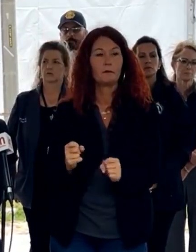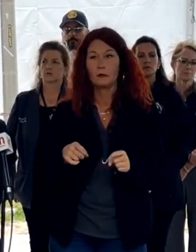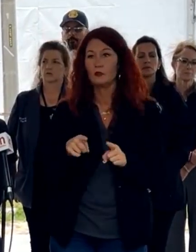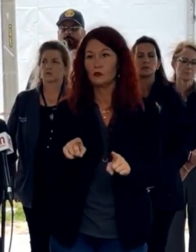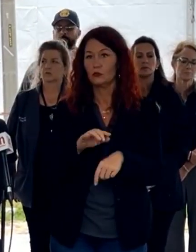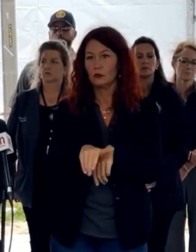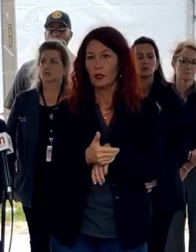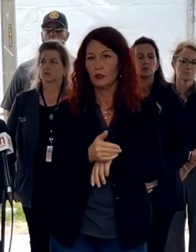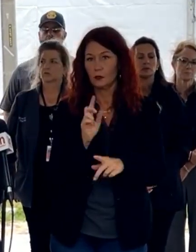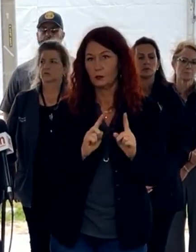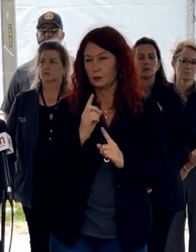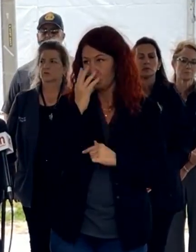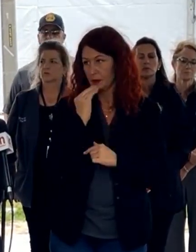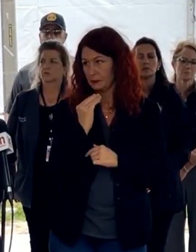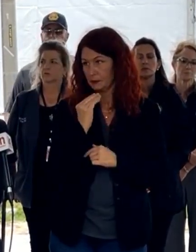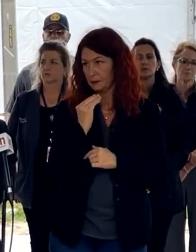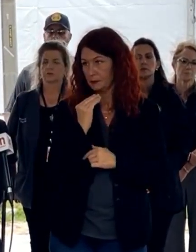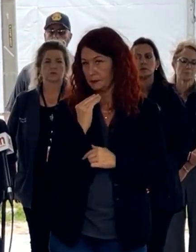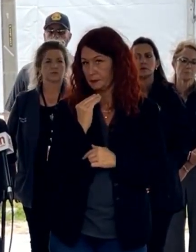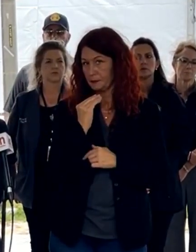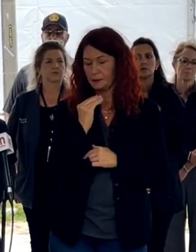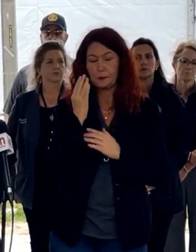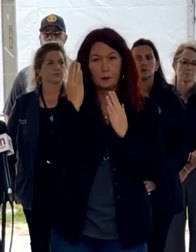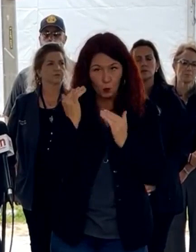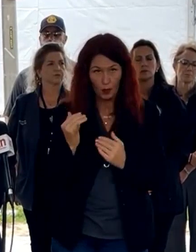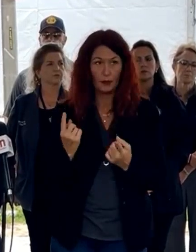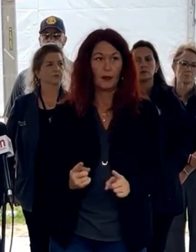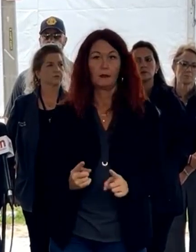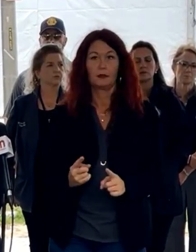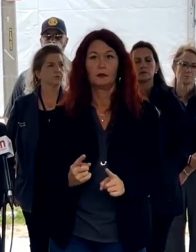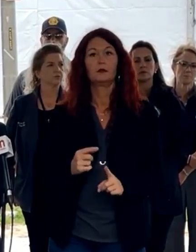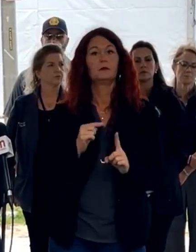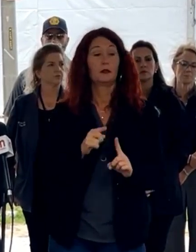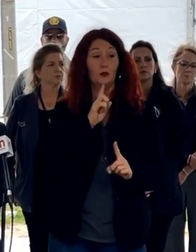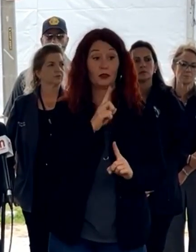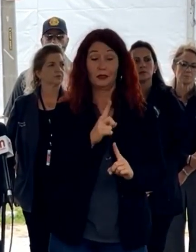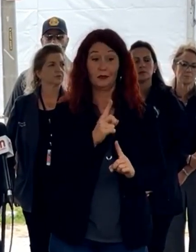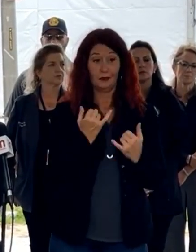the future investigation. So it's very early to name any